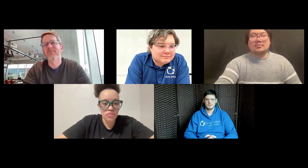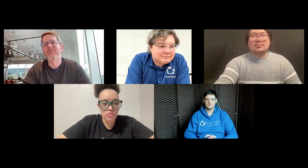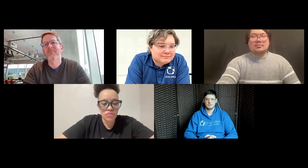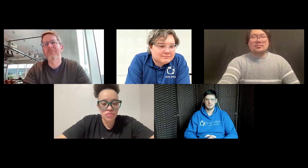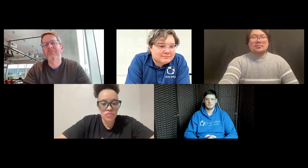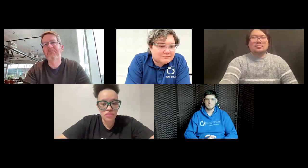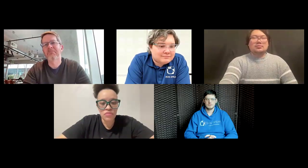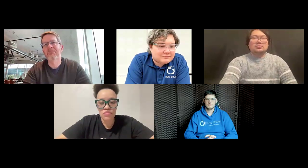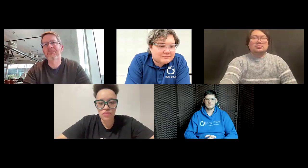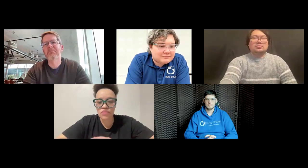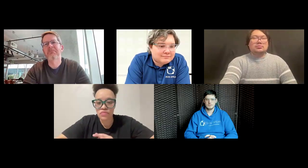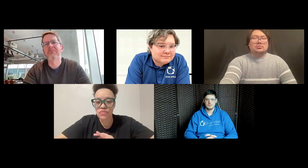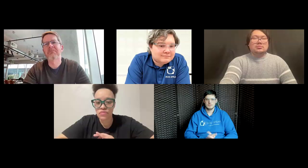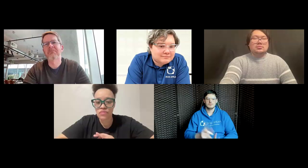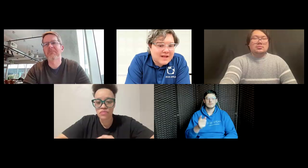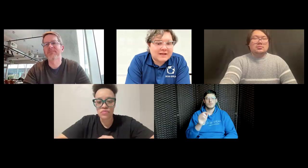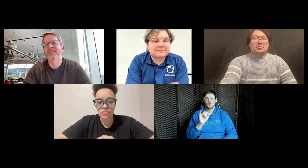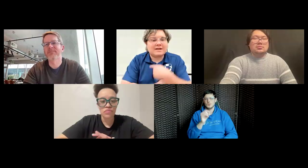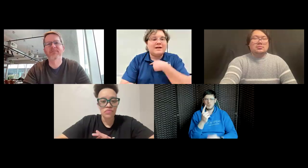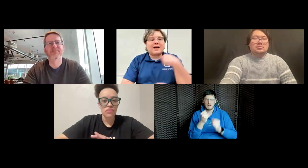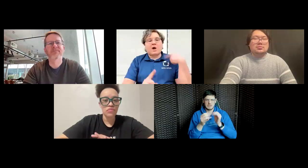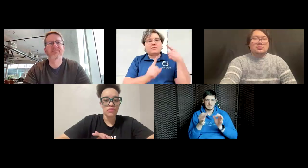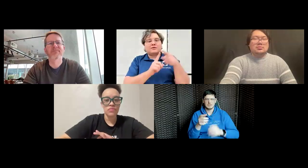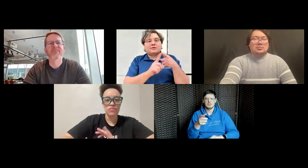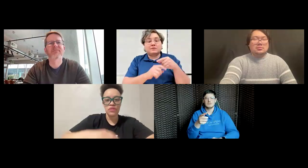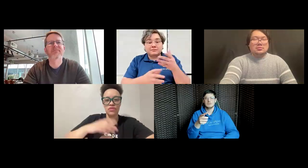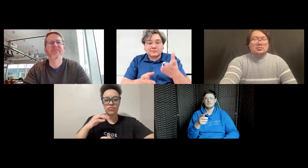have had different dialogue and communication around that.